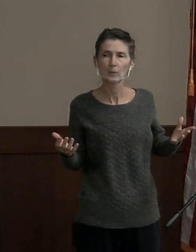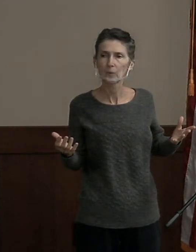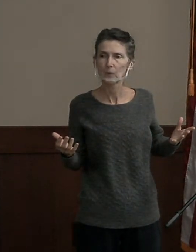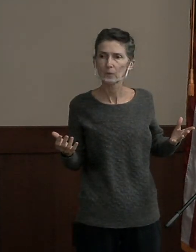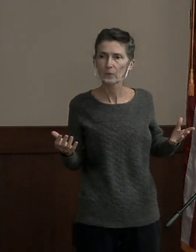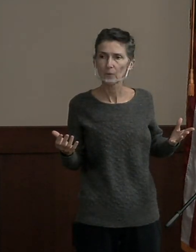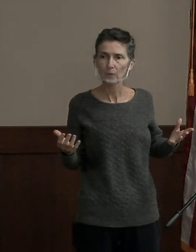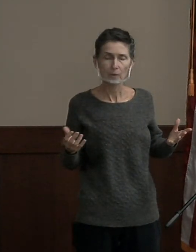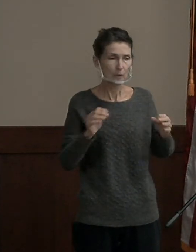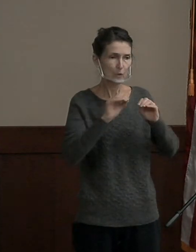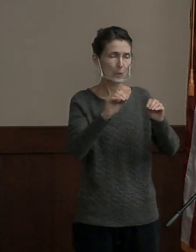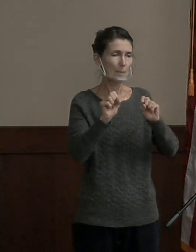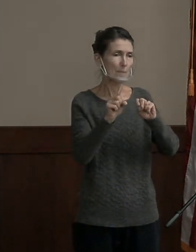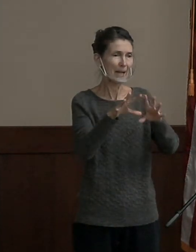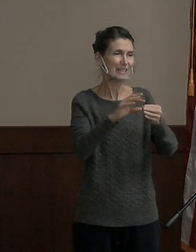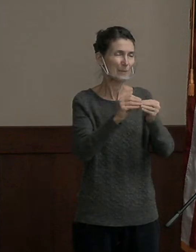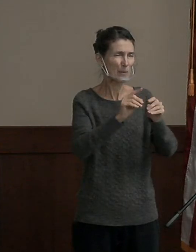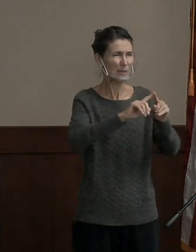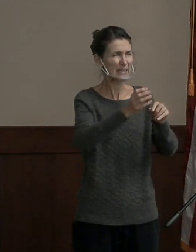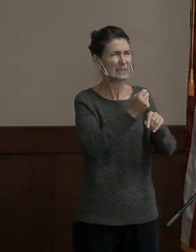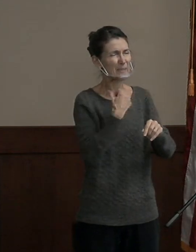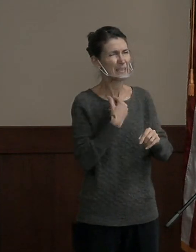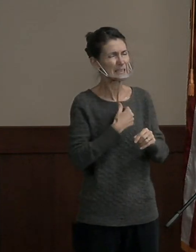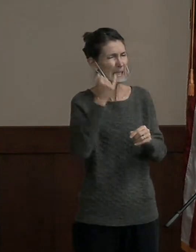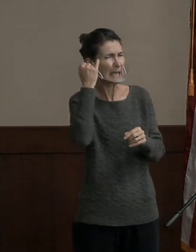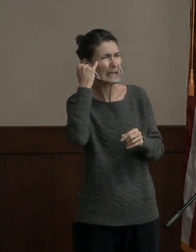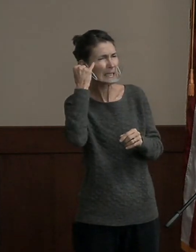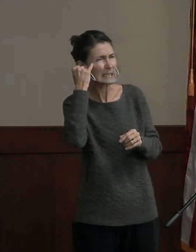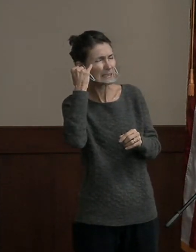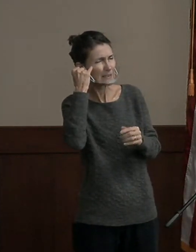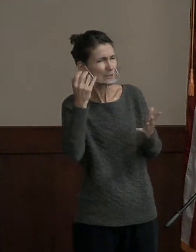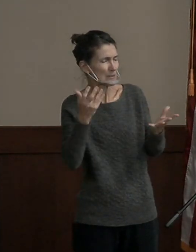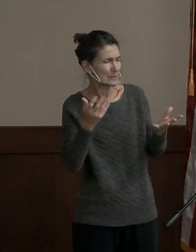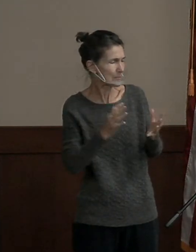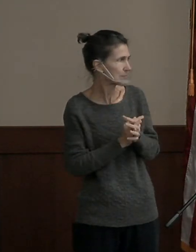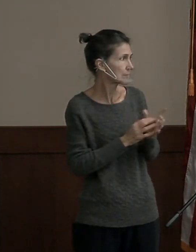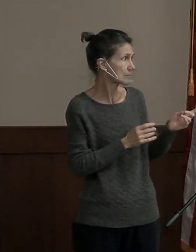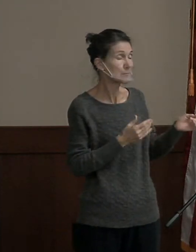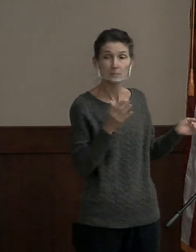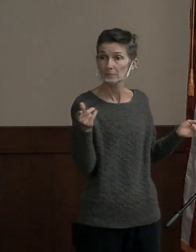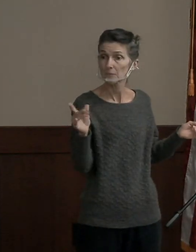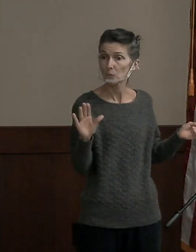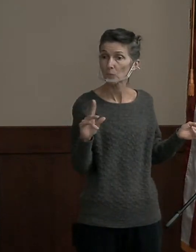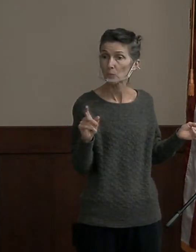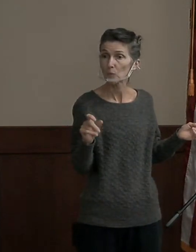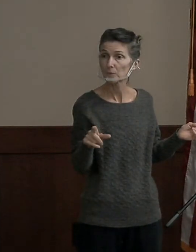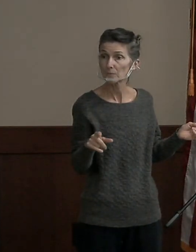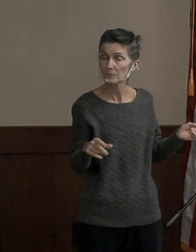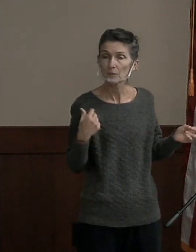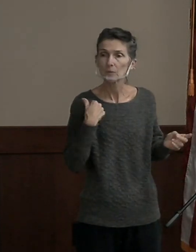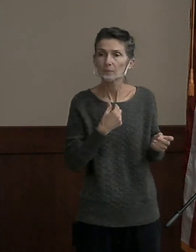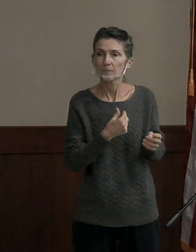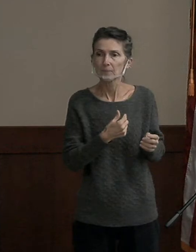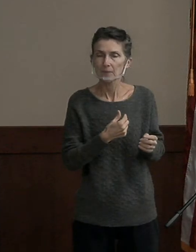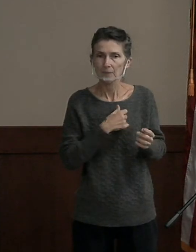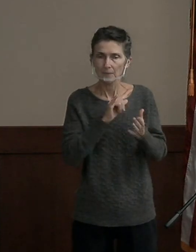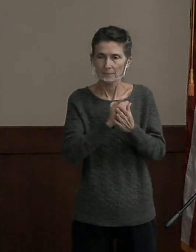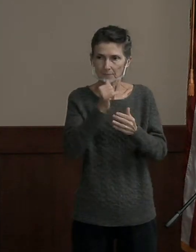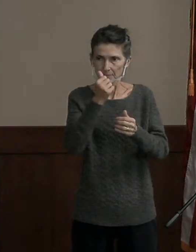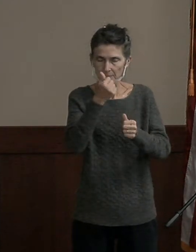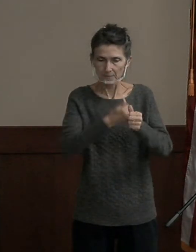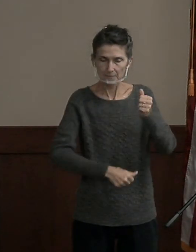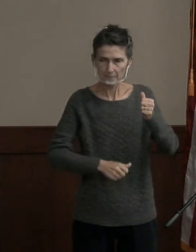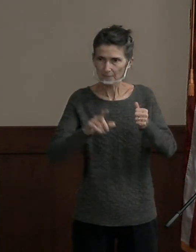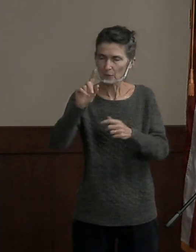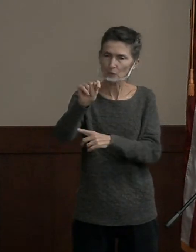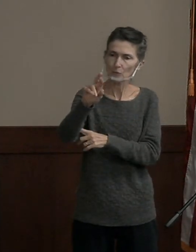there's probably no magic number, but can you give us a hint of how close we are or where we will be? Yeah, great question. So we have triggers at every level, a